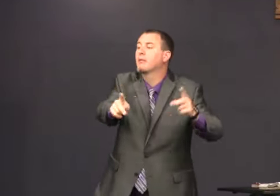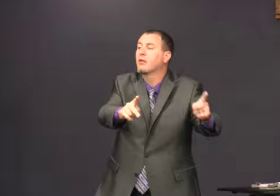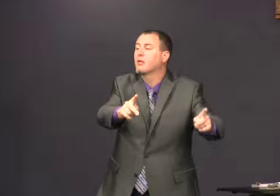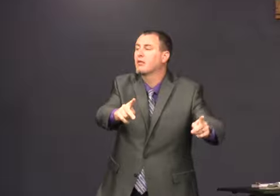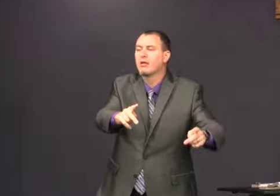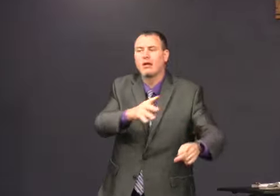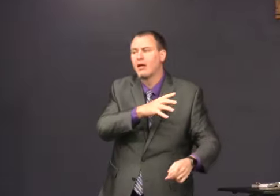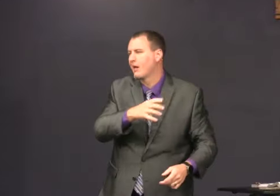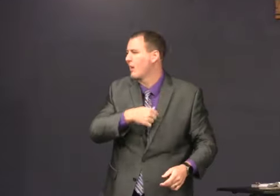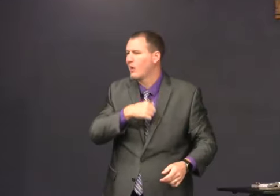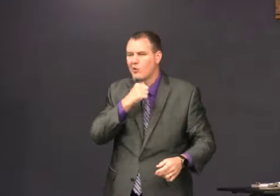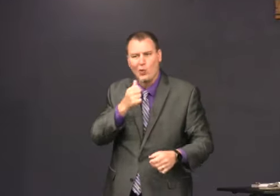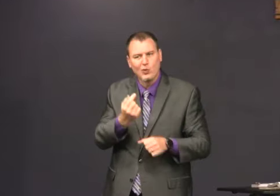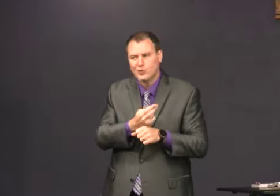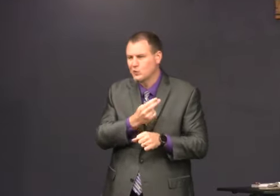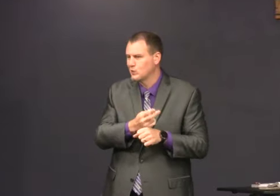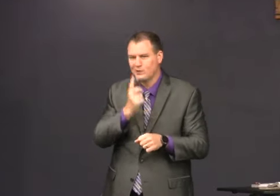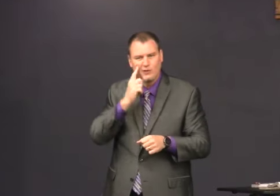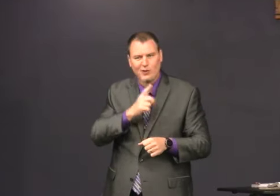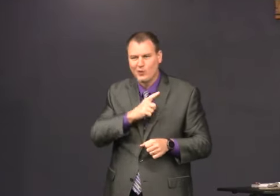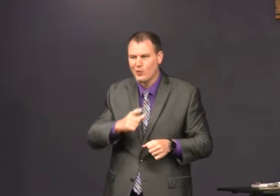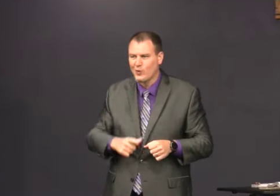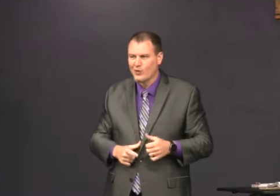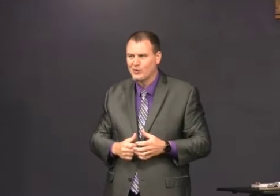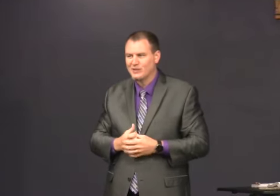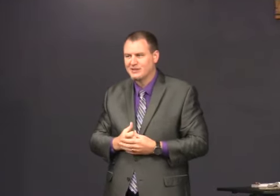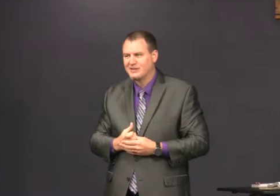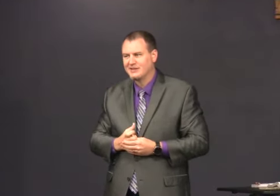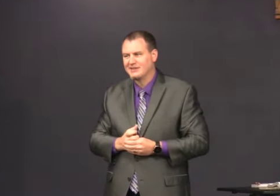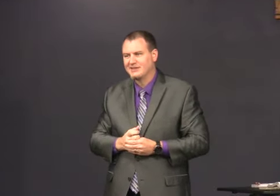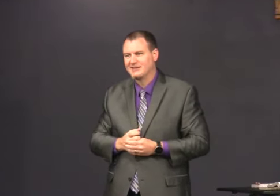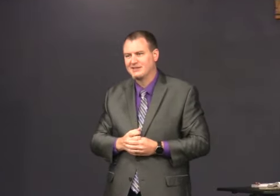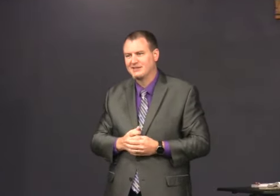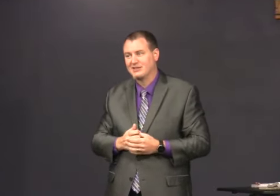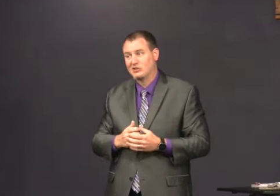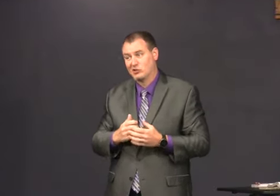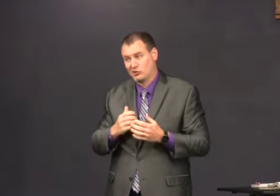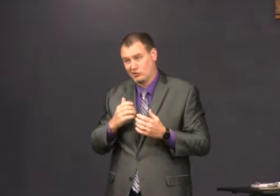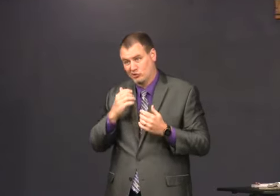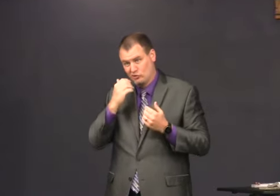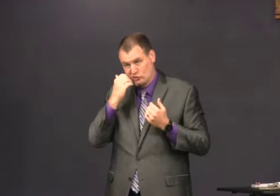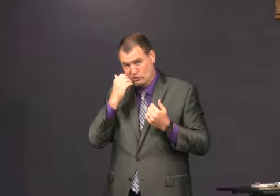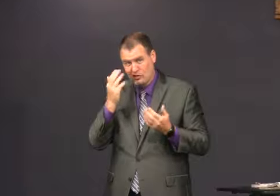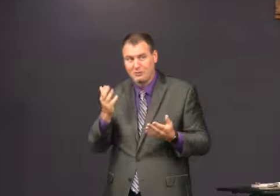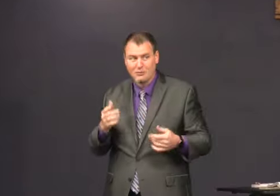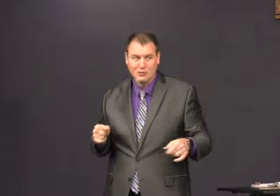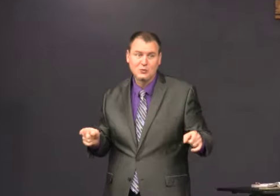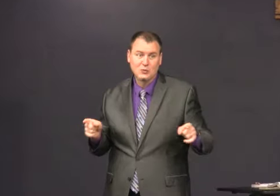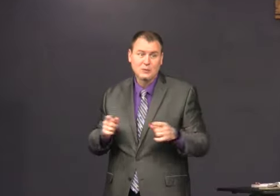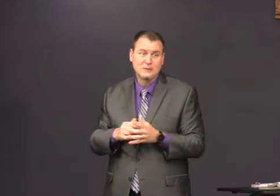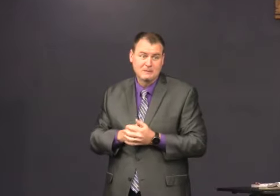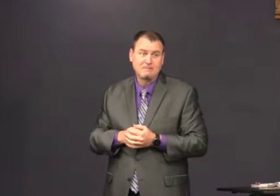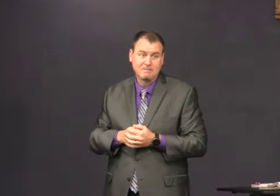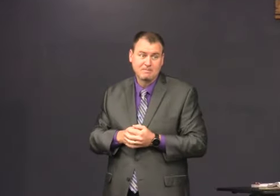Not to help other people and not to use them for the Lord. Shame on you.